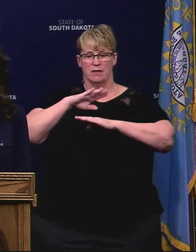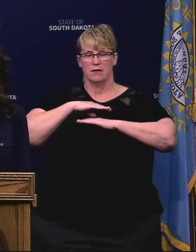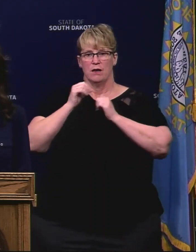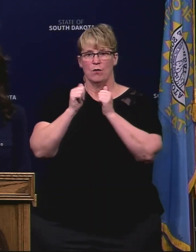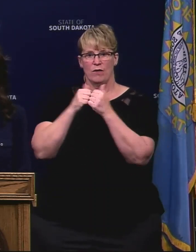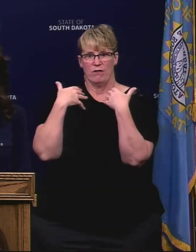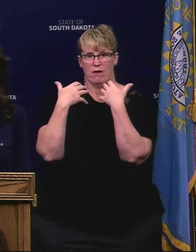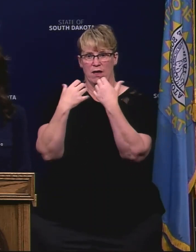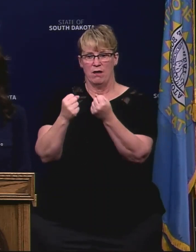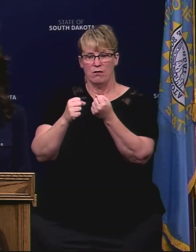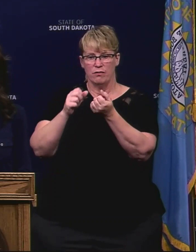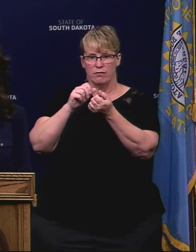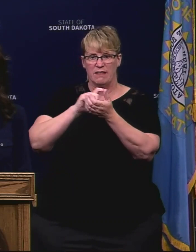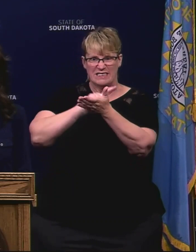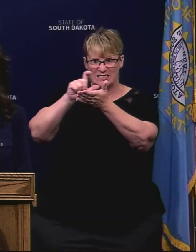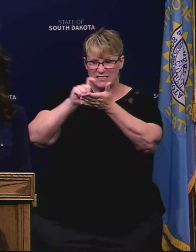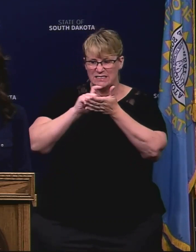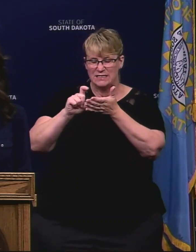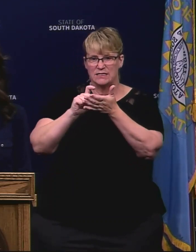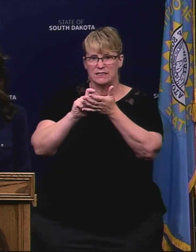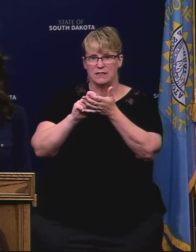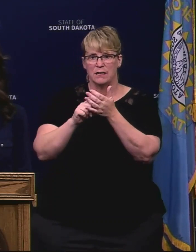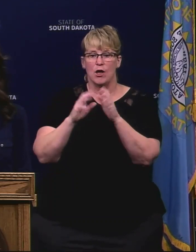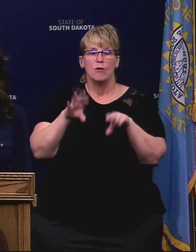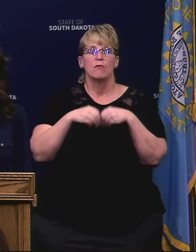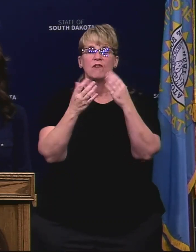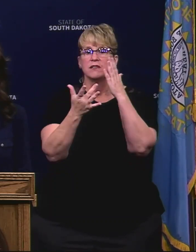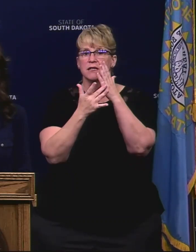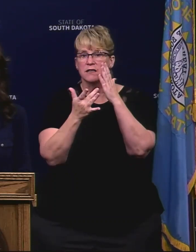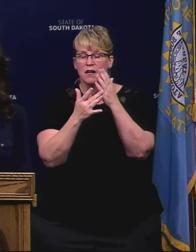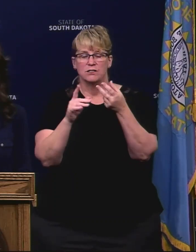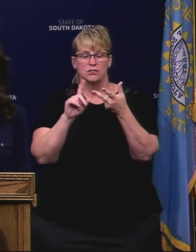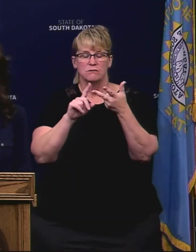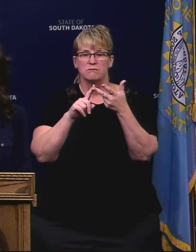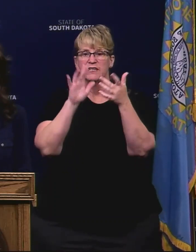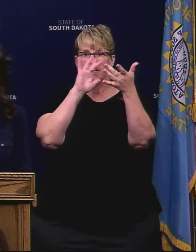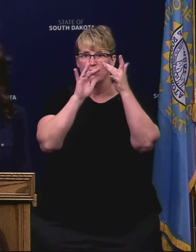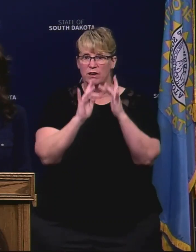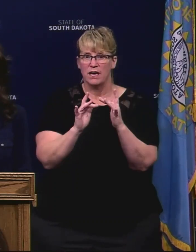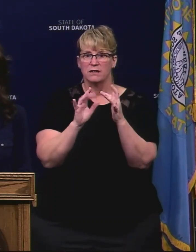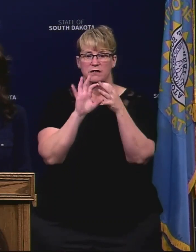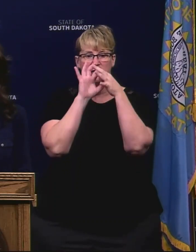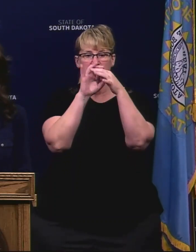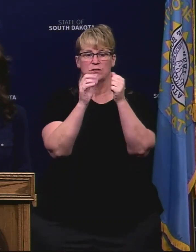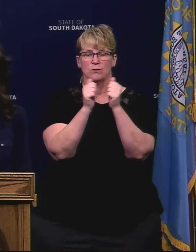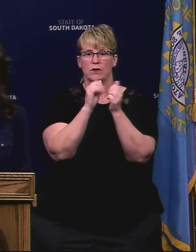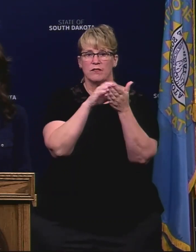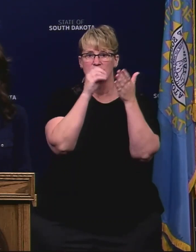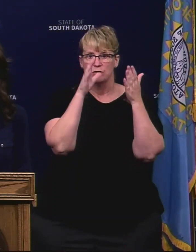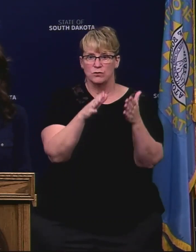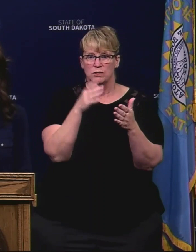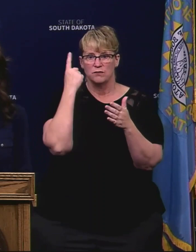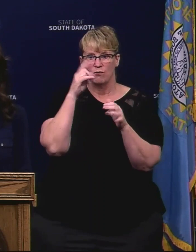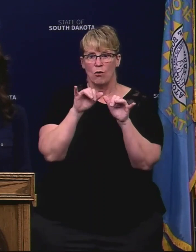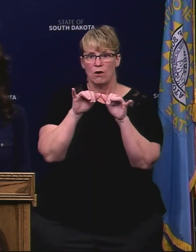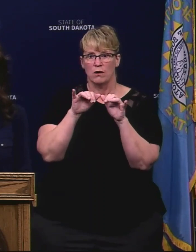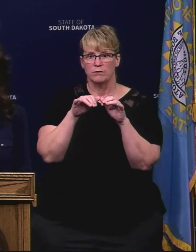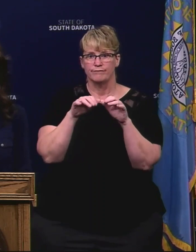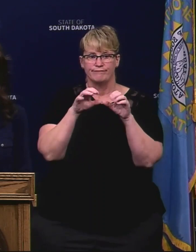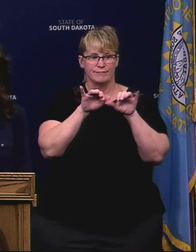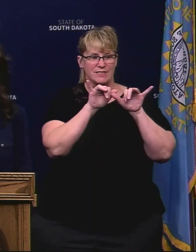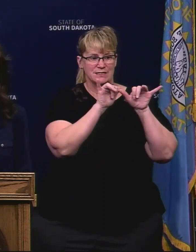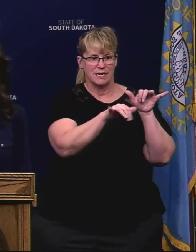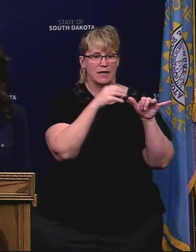and sanitation recommendations, providing technology and internet connections for students through remote learning, among